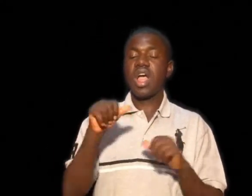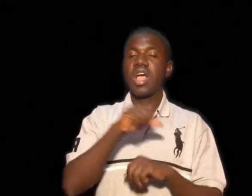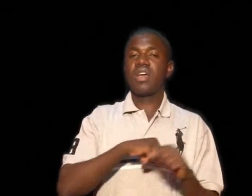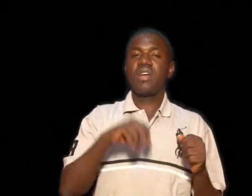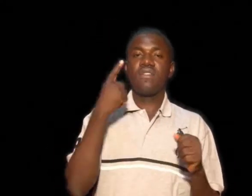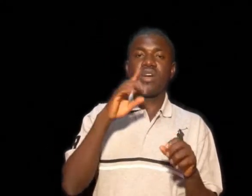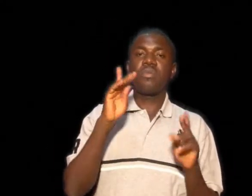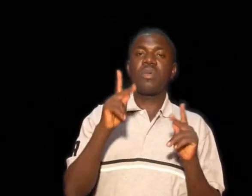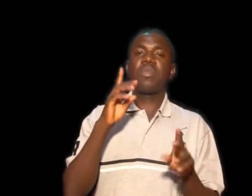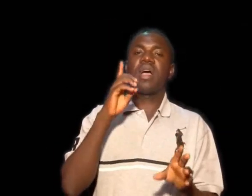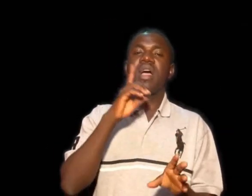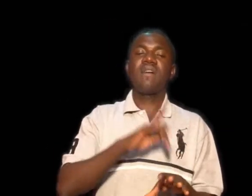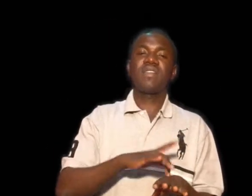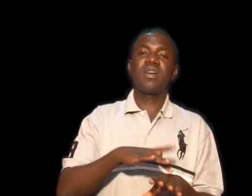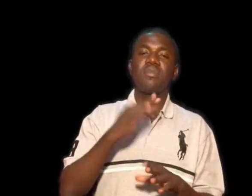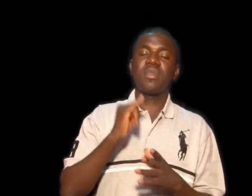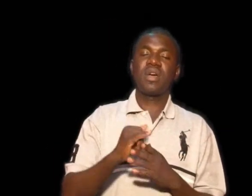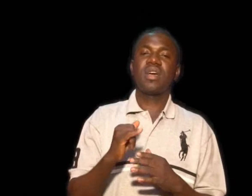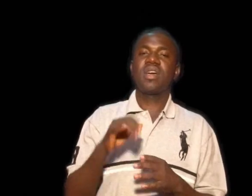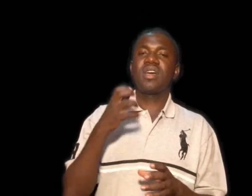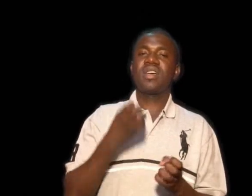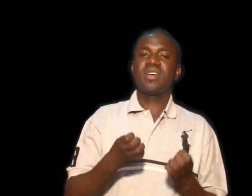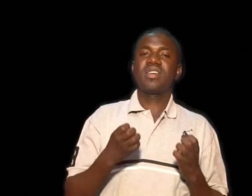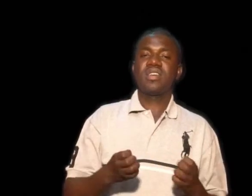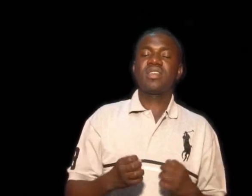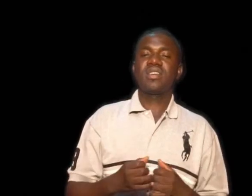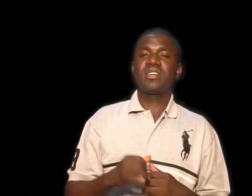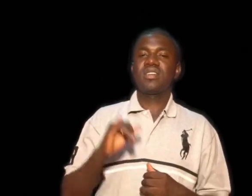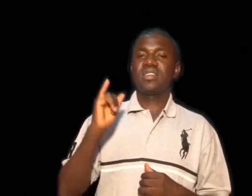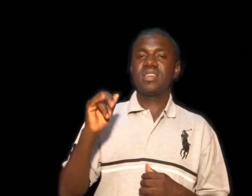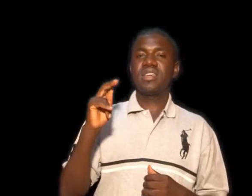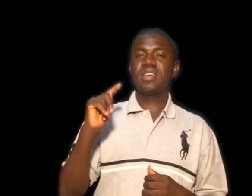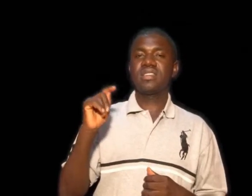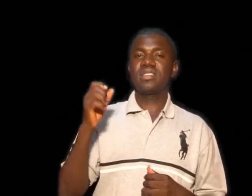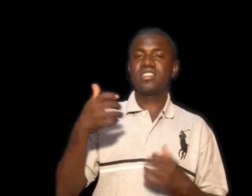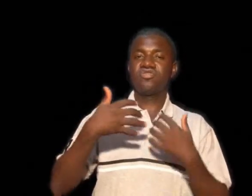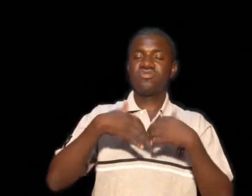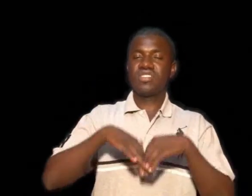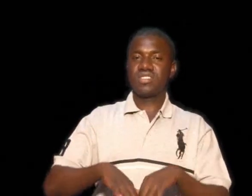by leprosy and stands for Integration, Dignity, and Economic